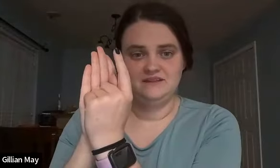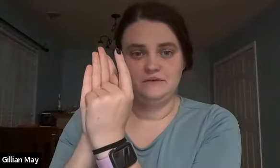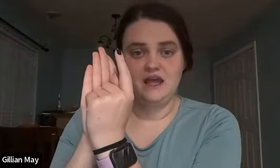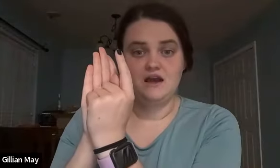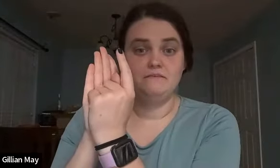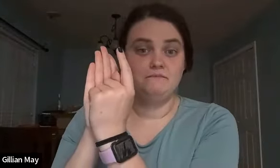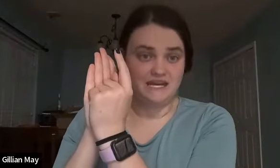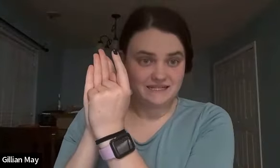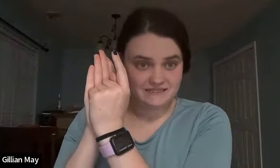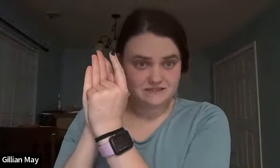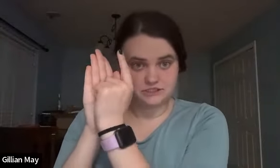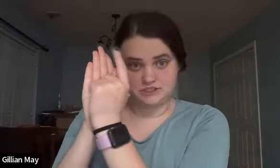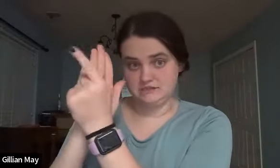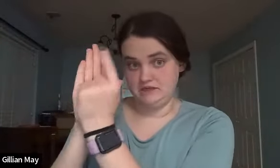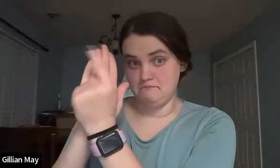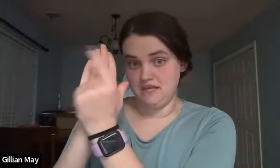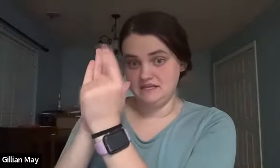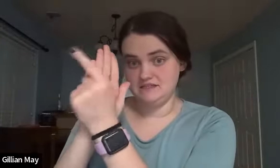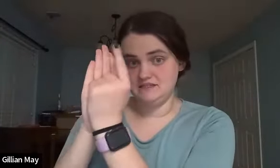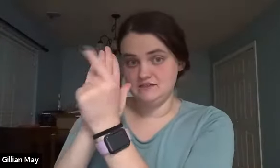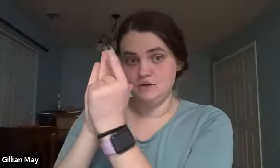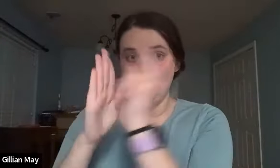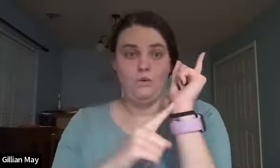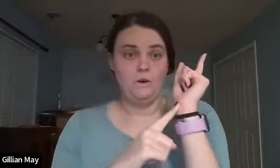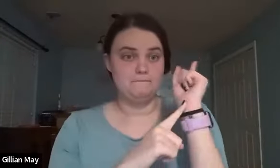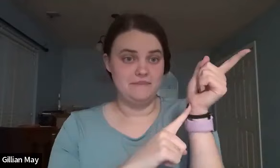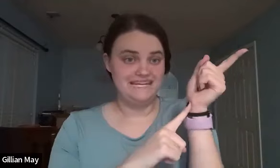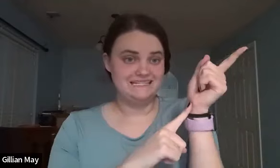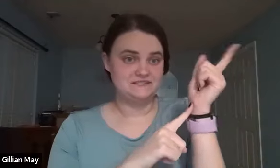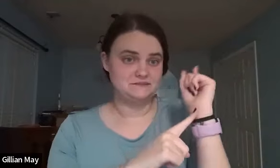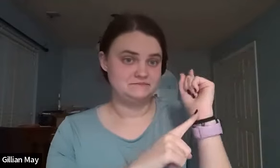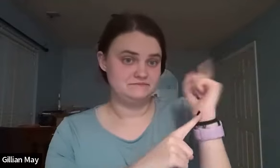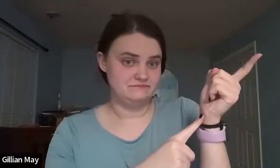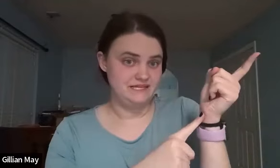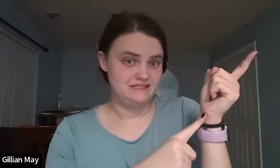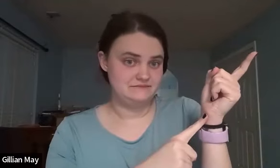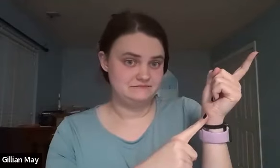Then we have minute, which can be minute or minute.